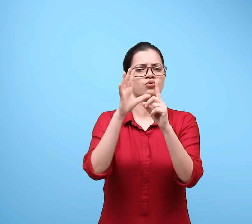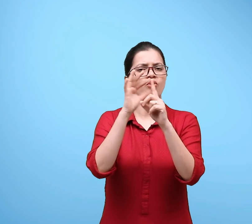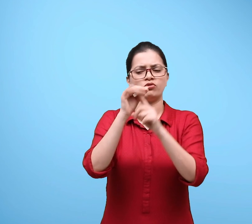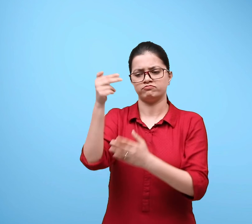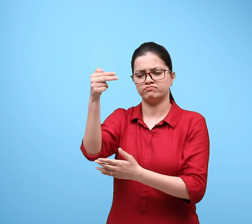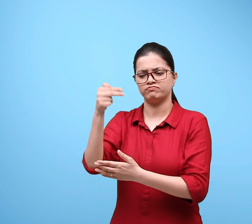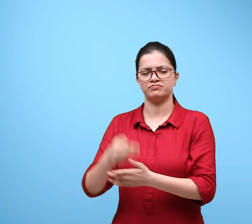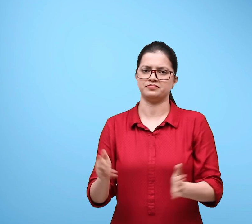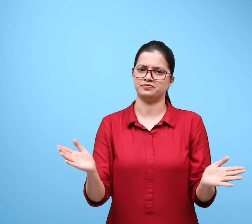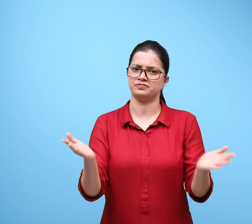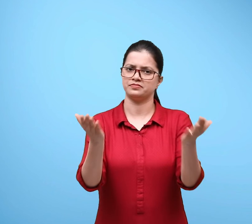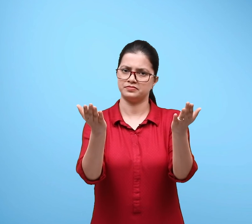B.